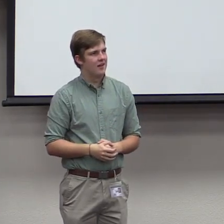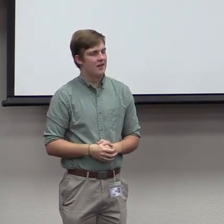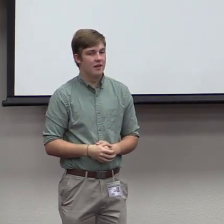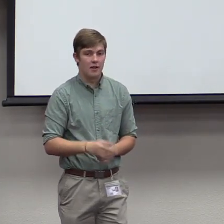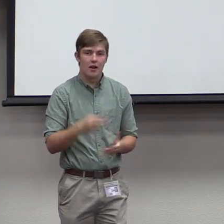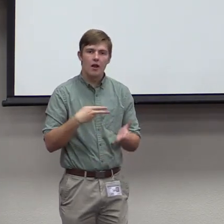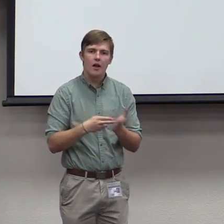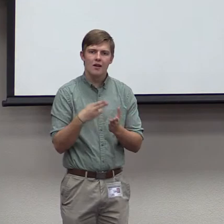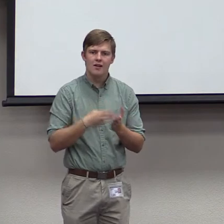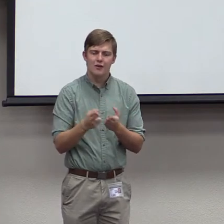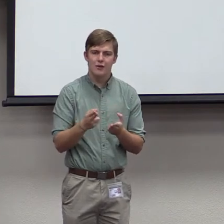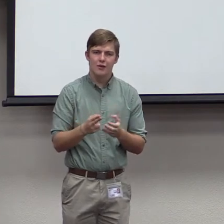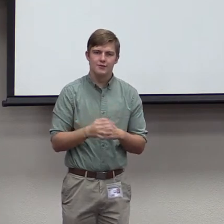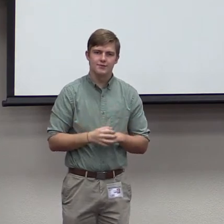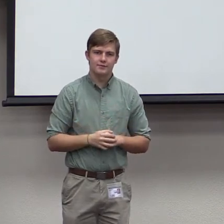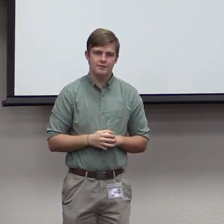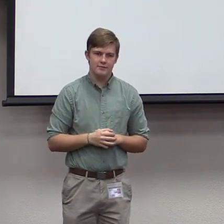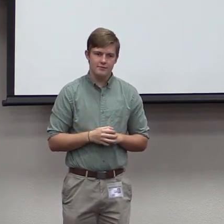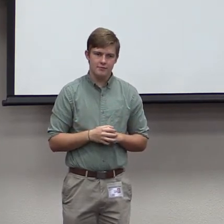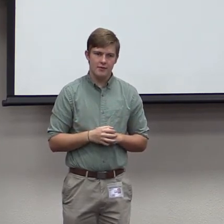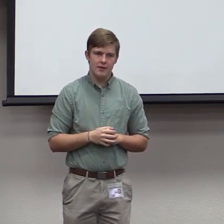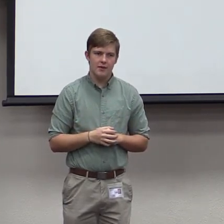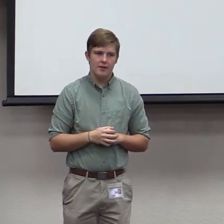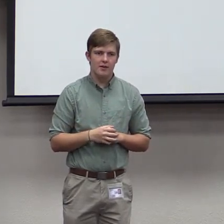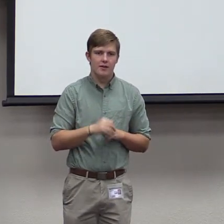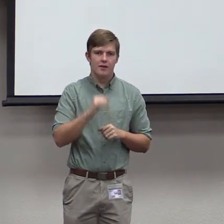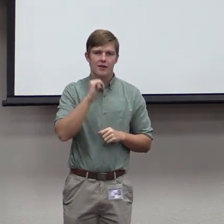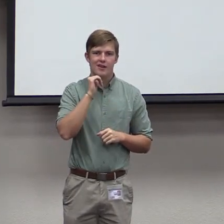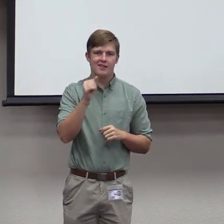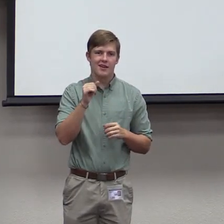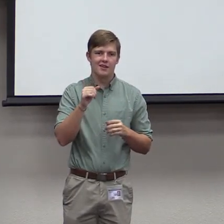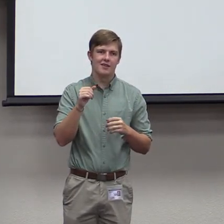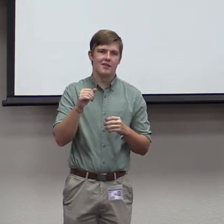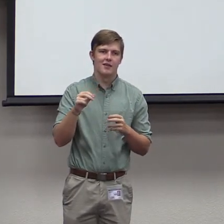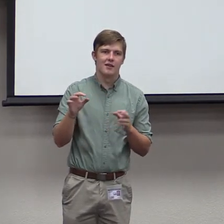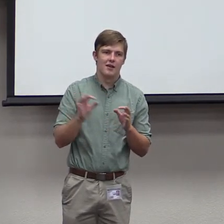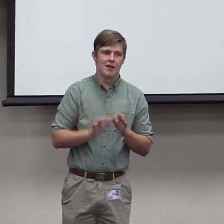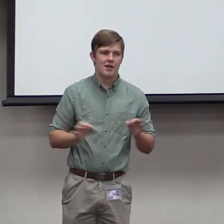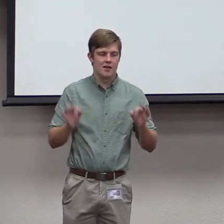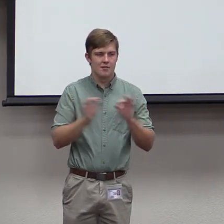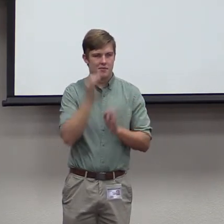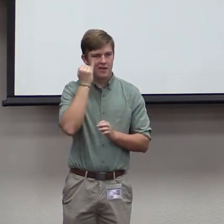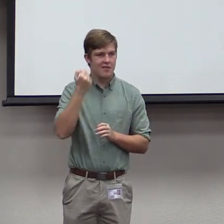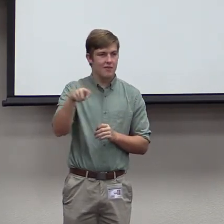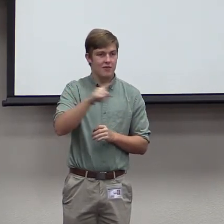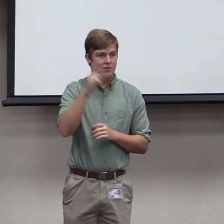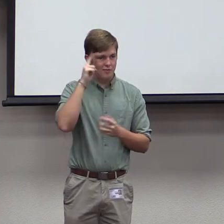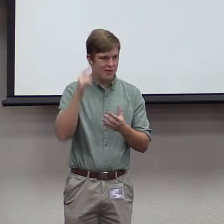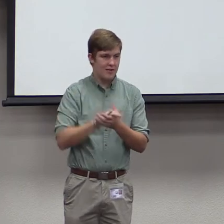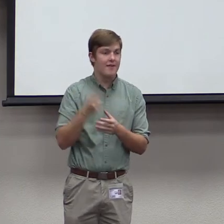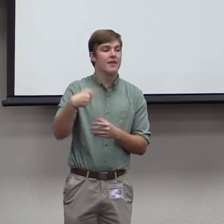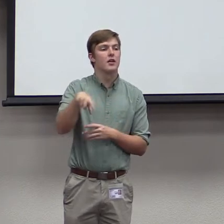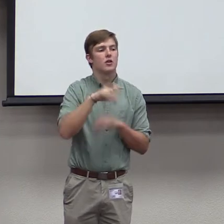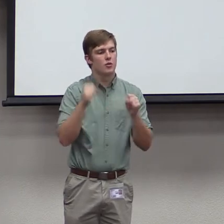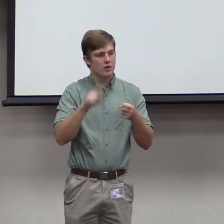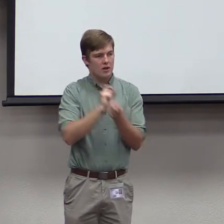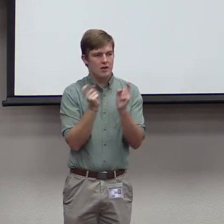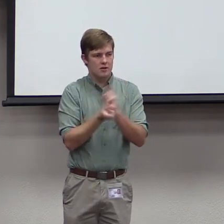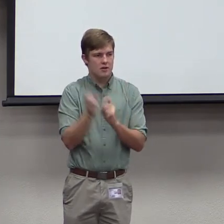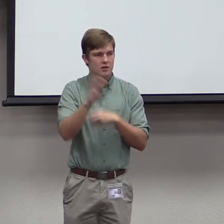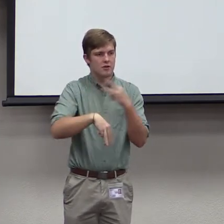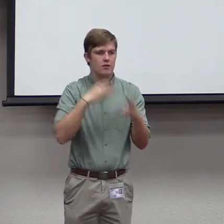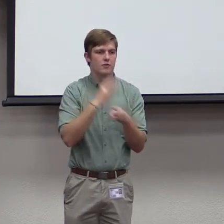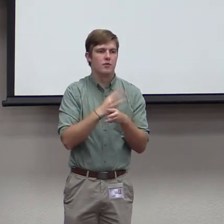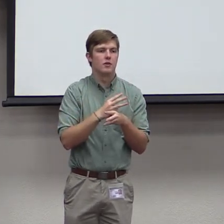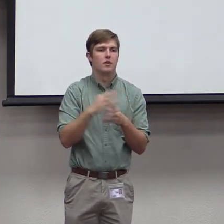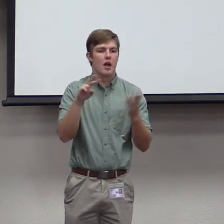The truth of the matter is, it doesn't matter if you believe you can change the world. What matters